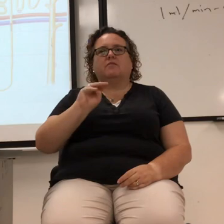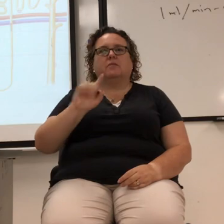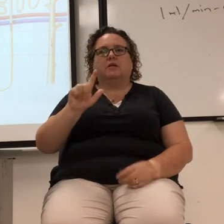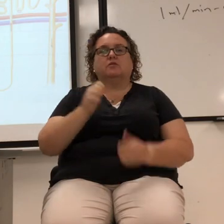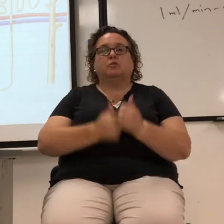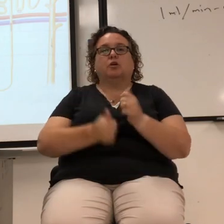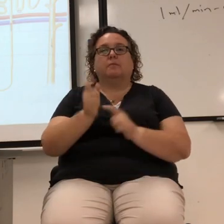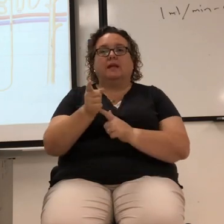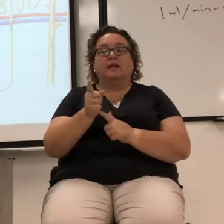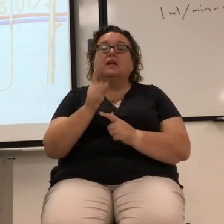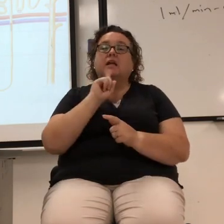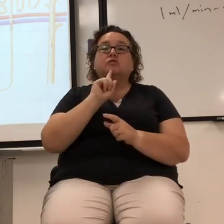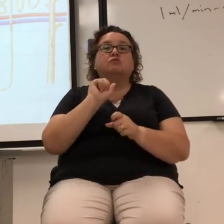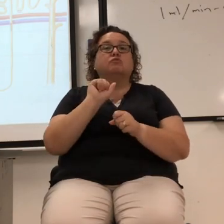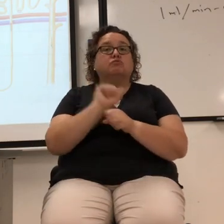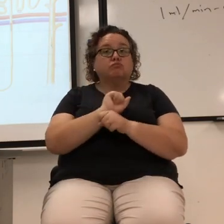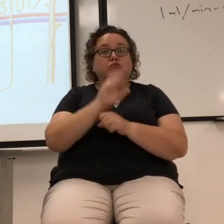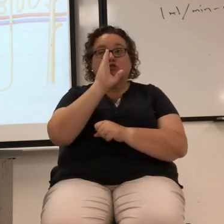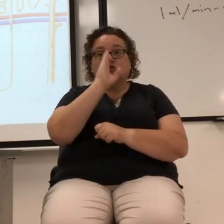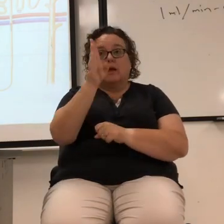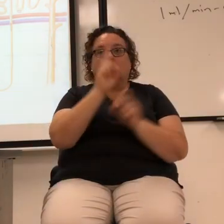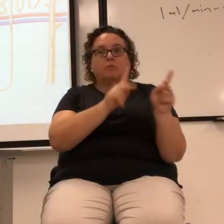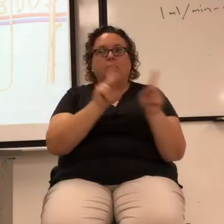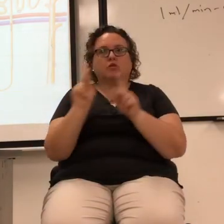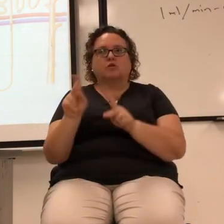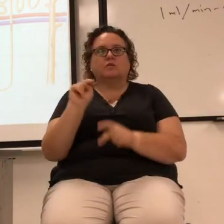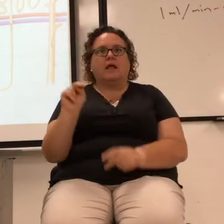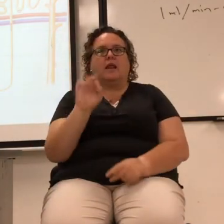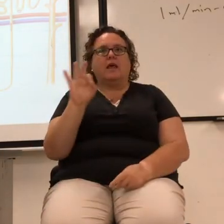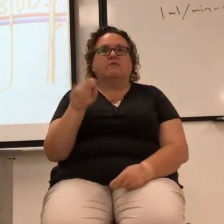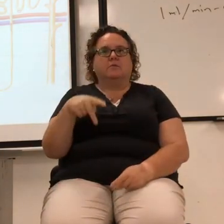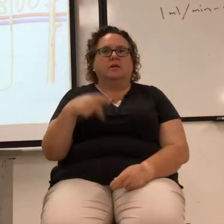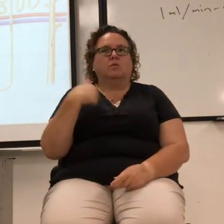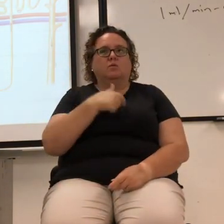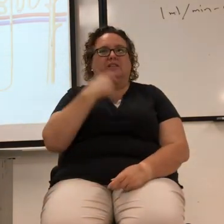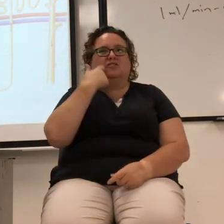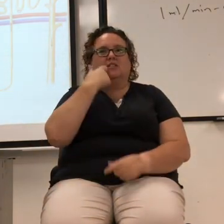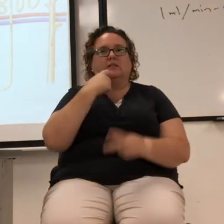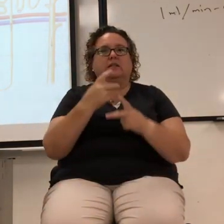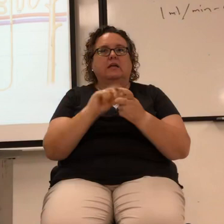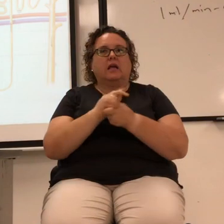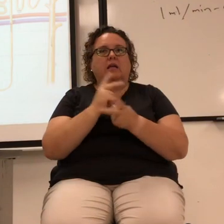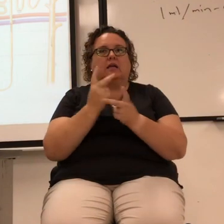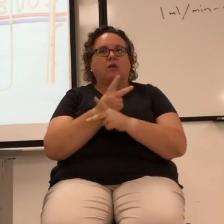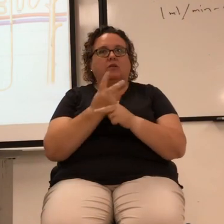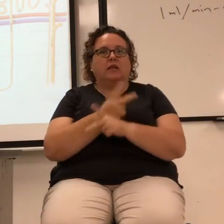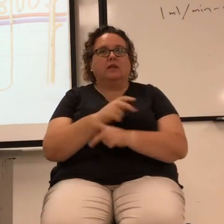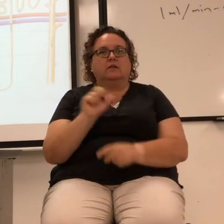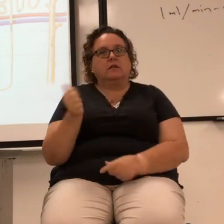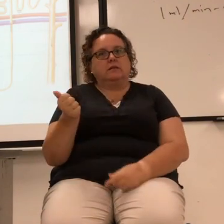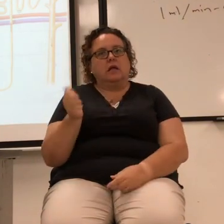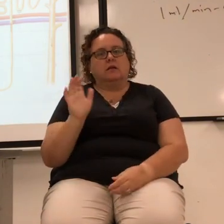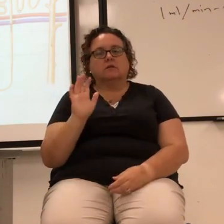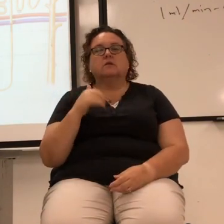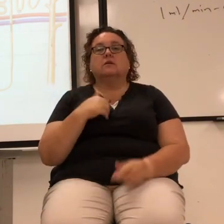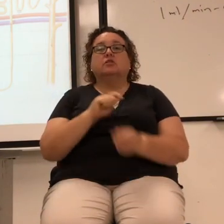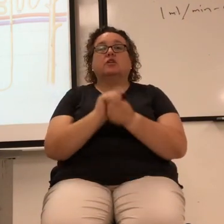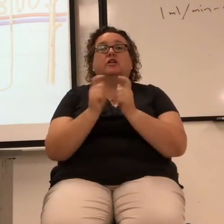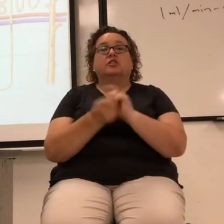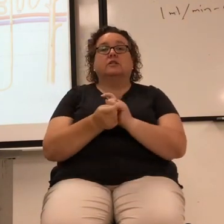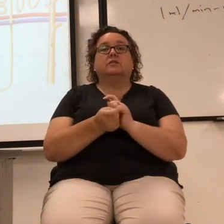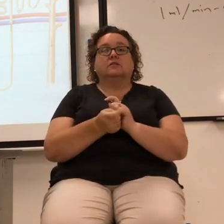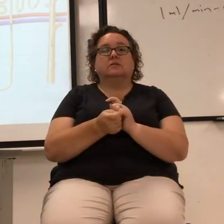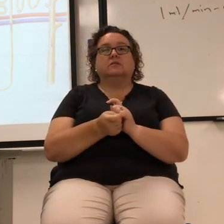directly proportional to that NFP we just calculated, that's 10. Changes in GFR normally